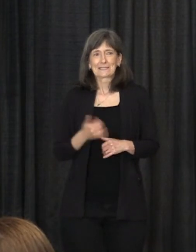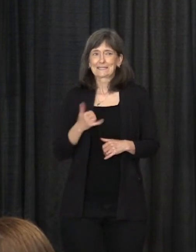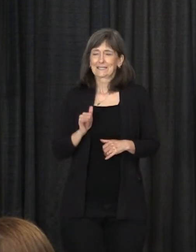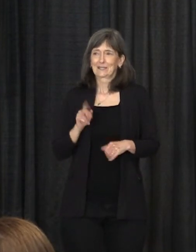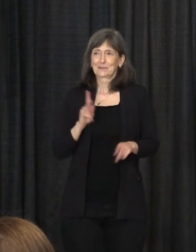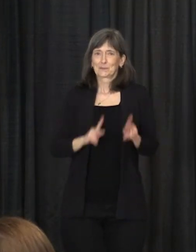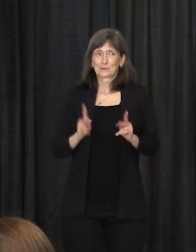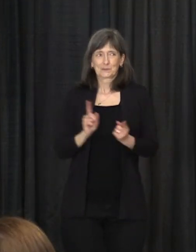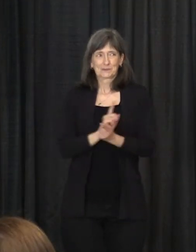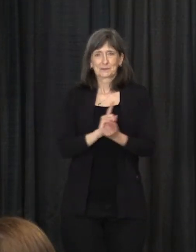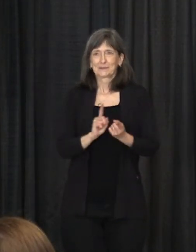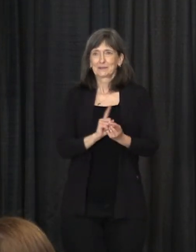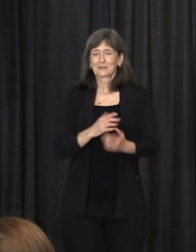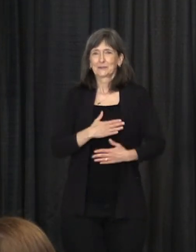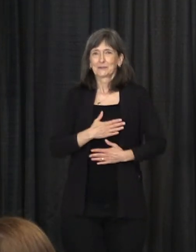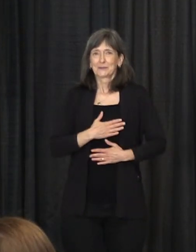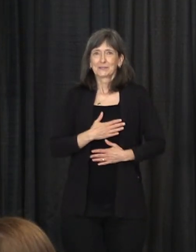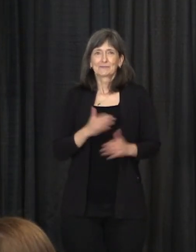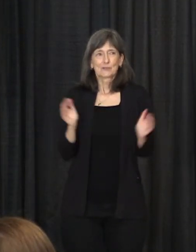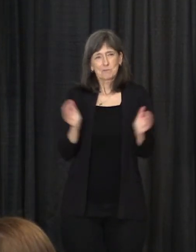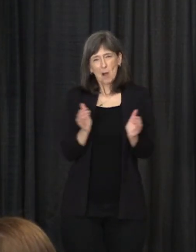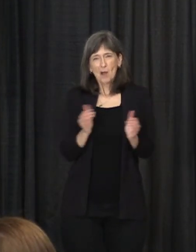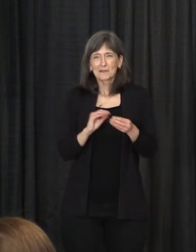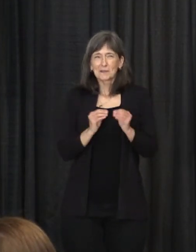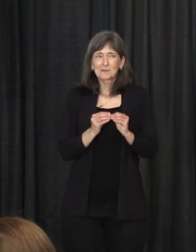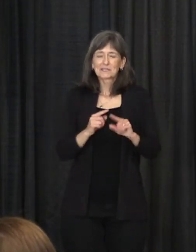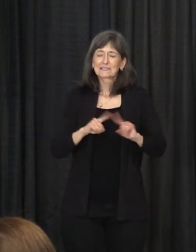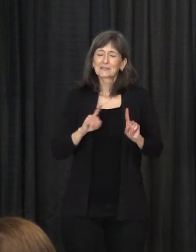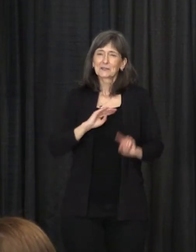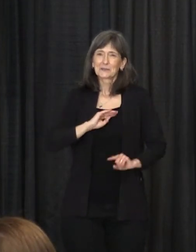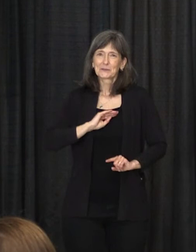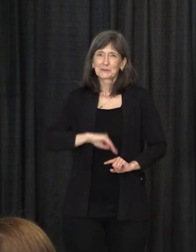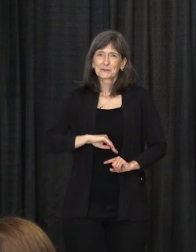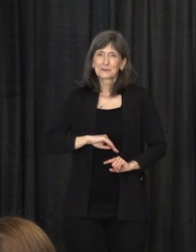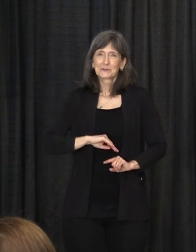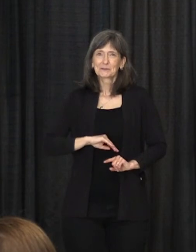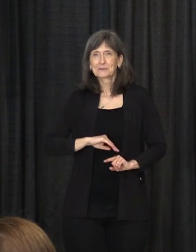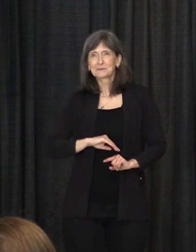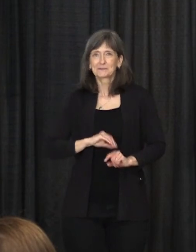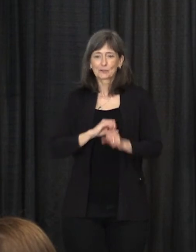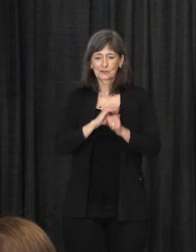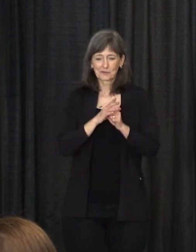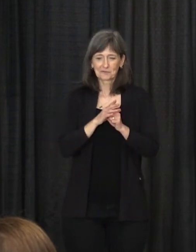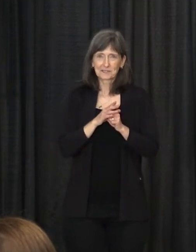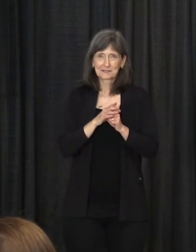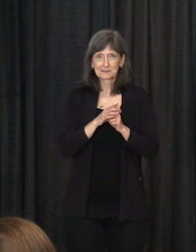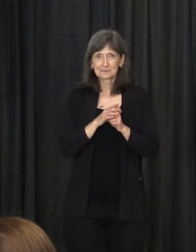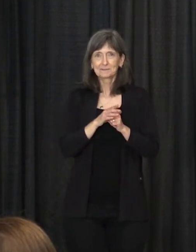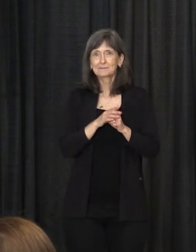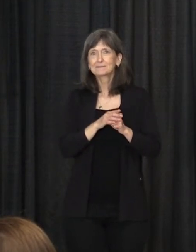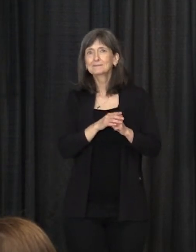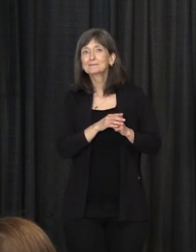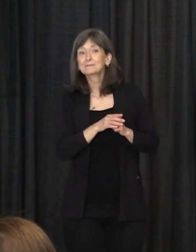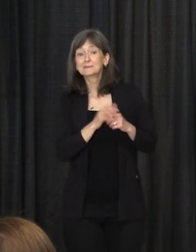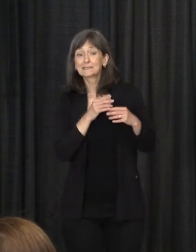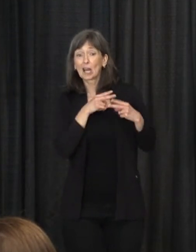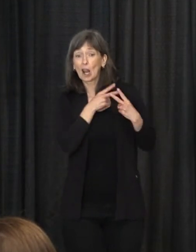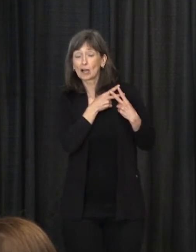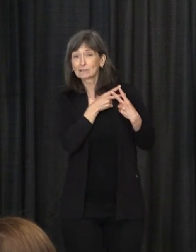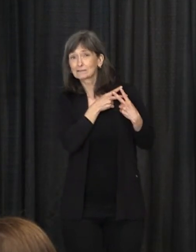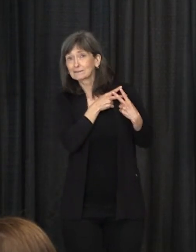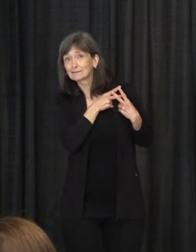person in small assemblies as we come out of our COVID securities